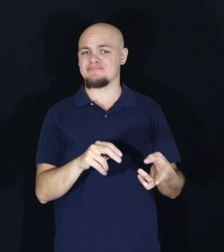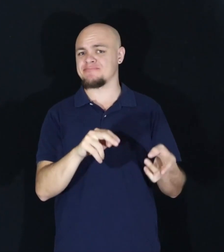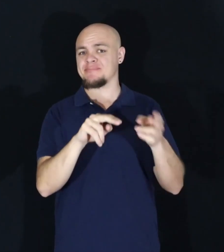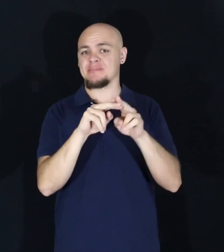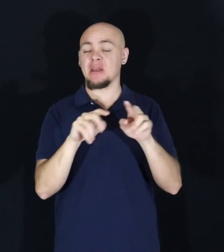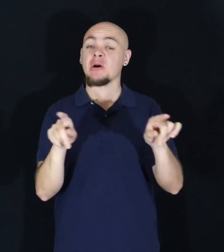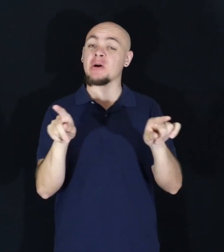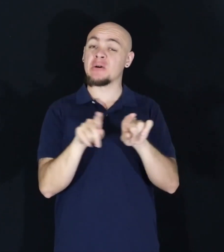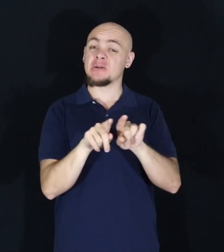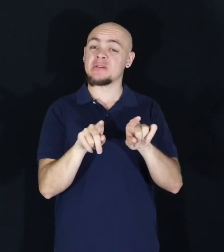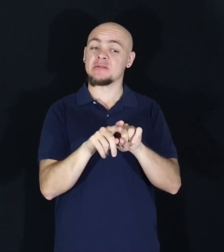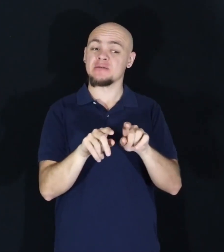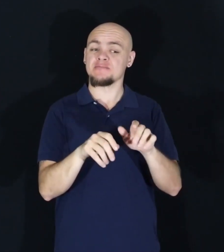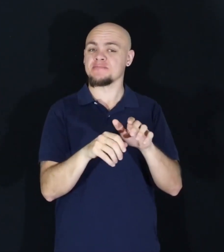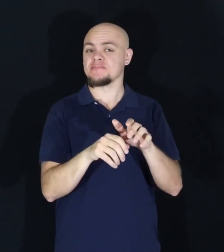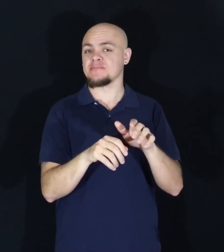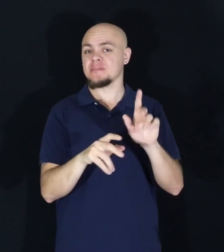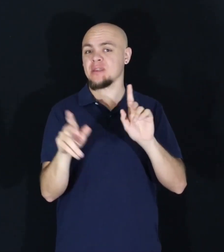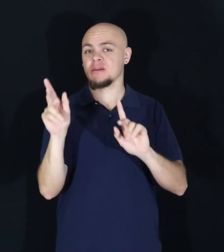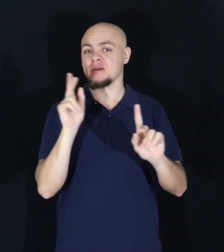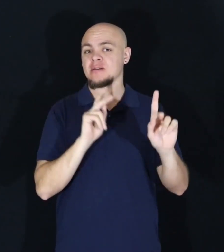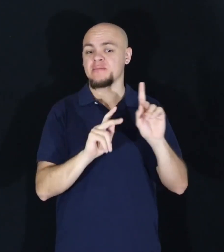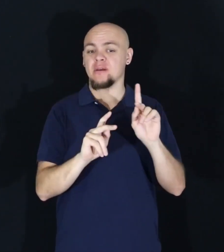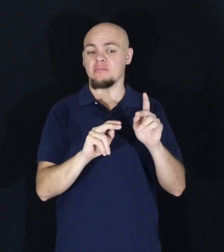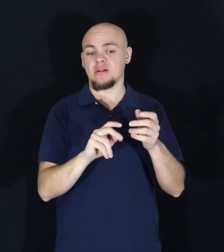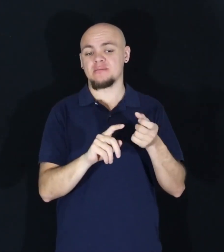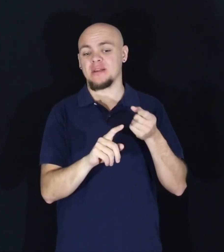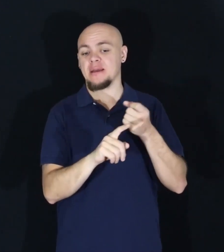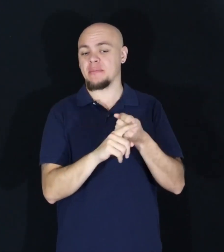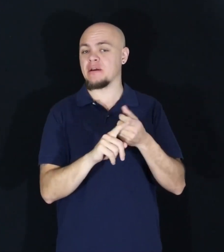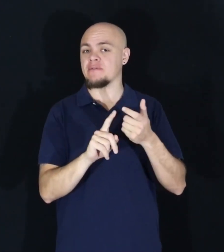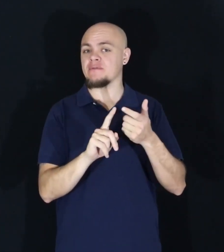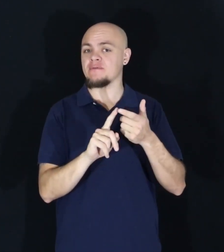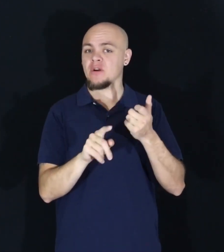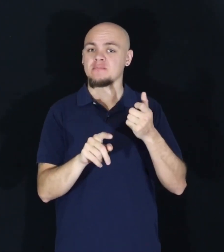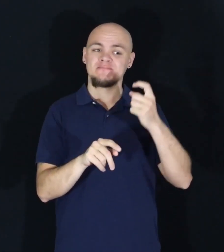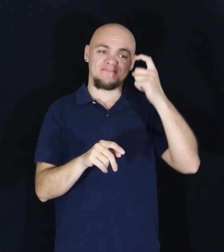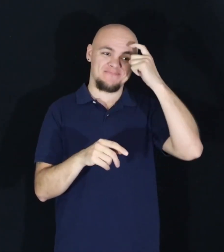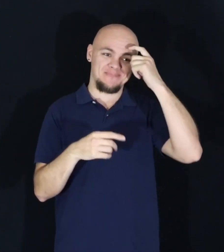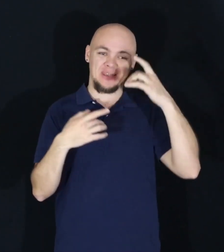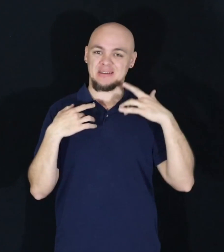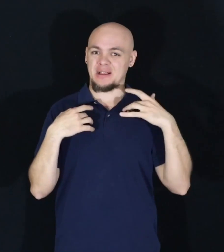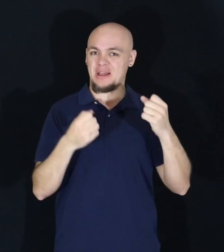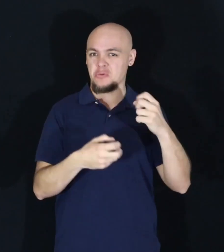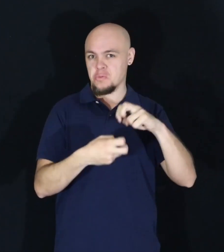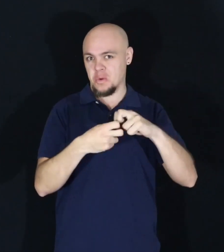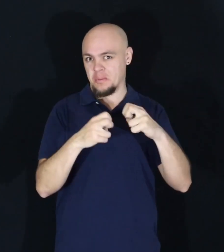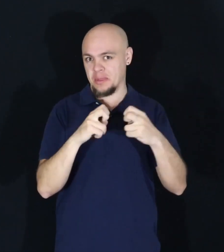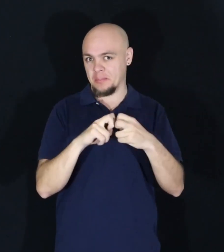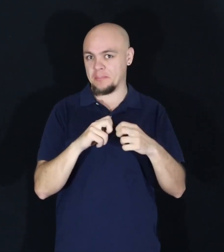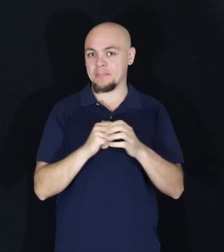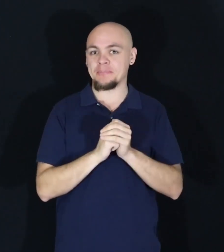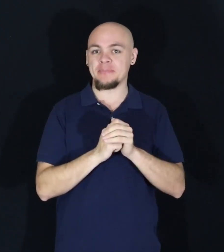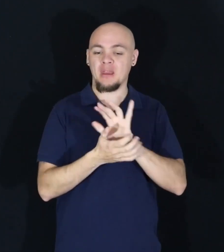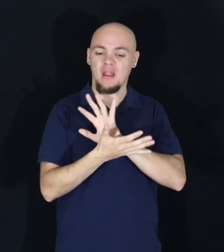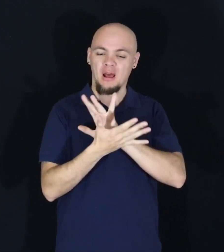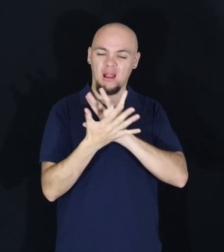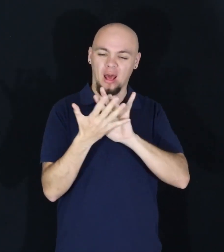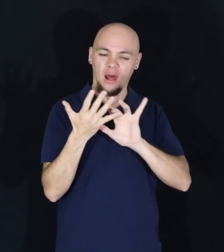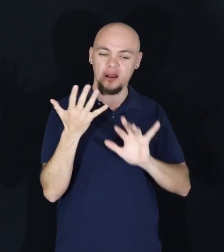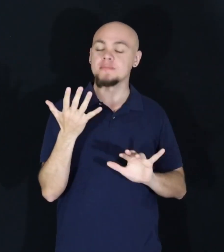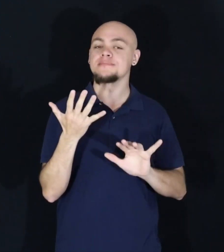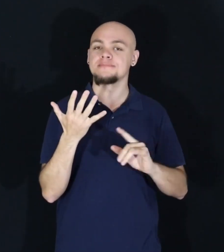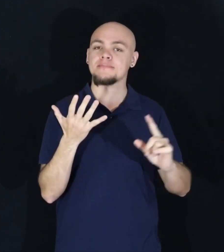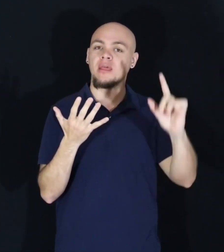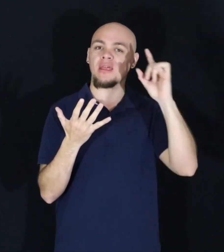to mention an increase in the number of people affected by a negatively impacted mental health. Looking at all this, the